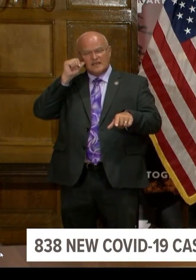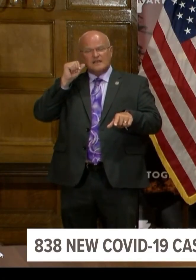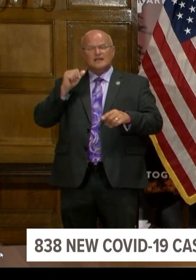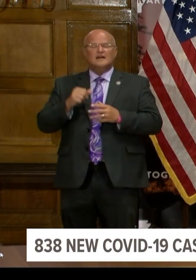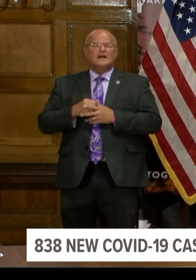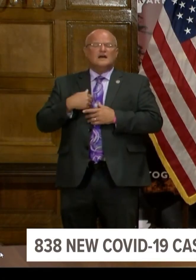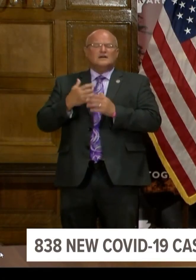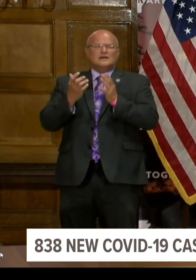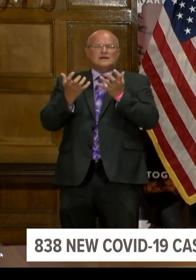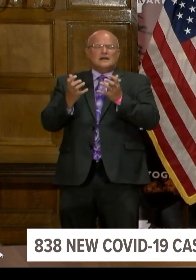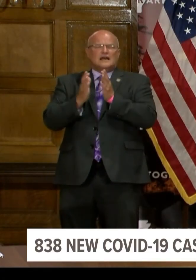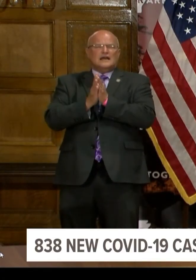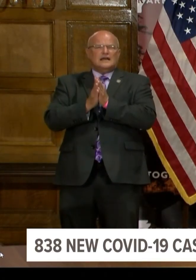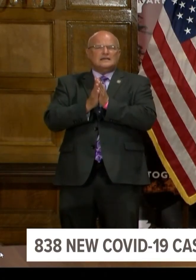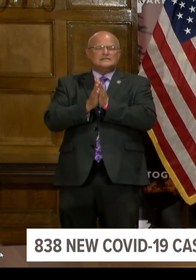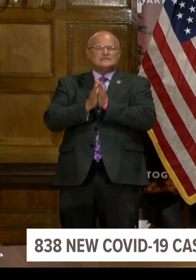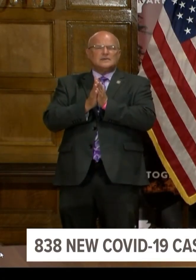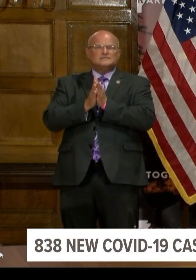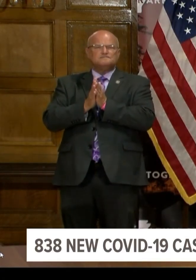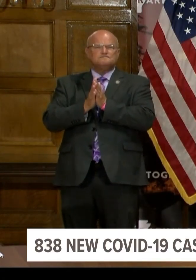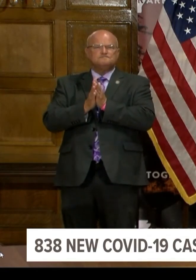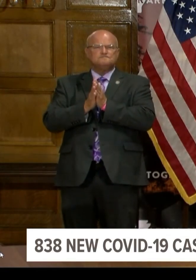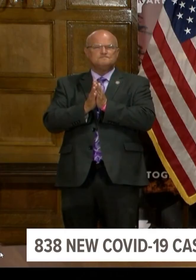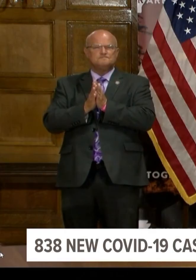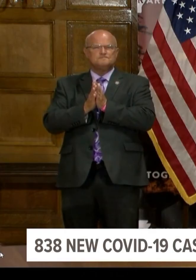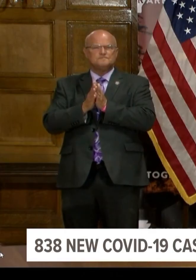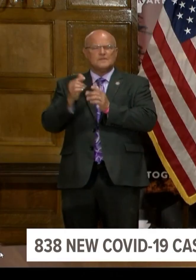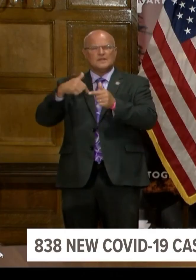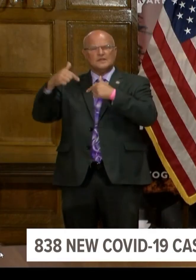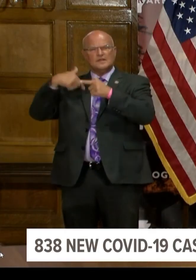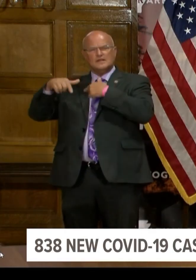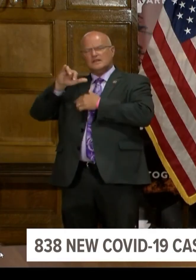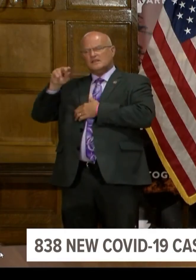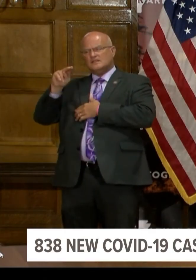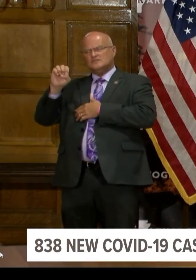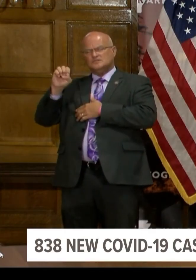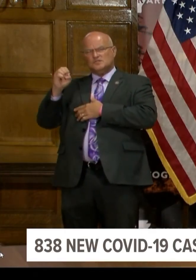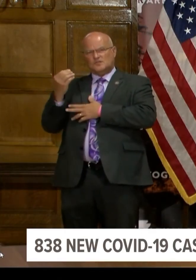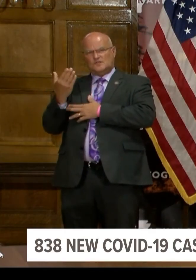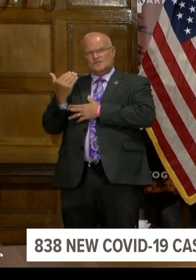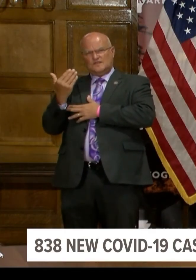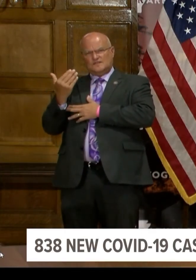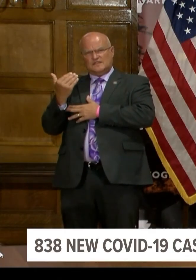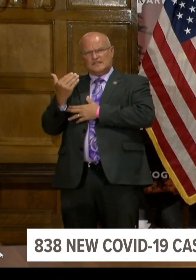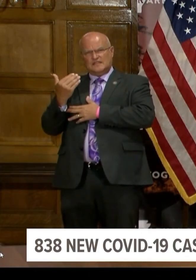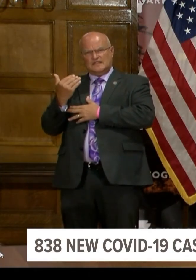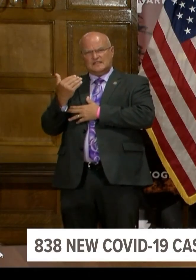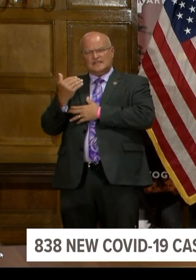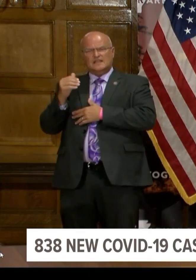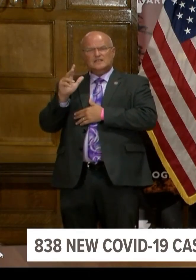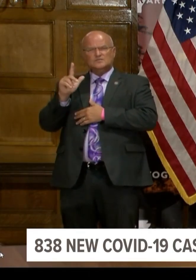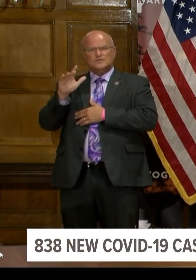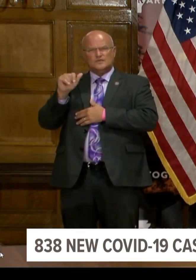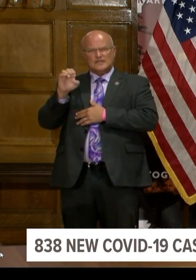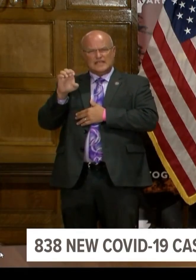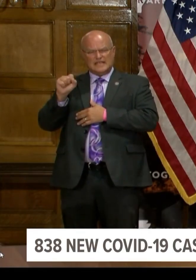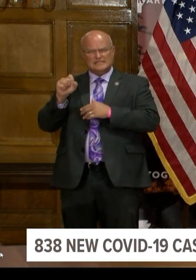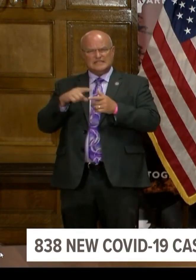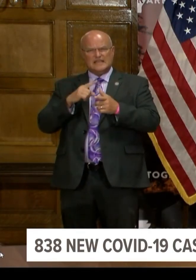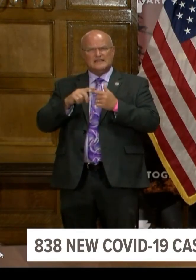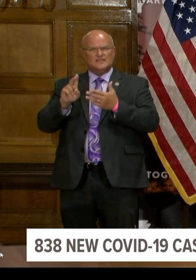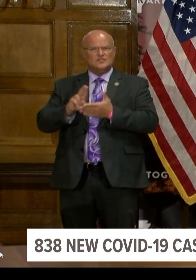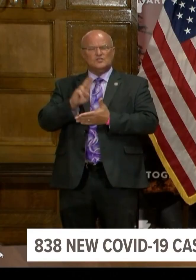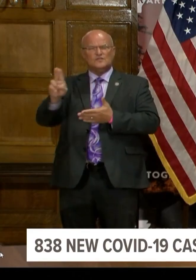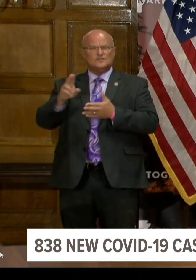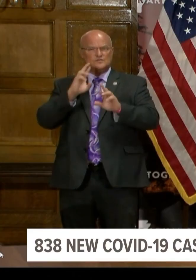ask about. Your report going back to June 15th has U of A at 22 cumulative cases, but then the university